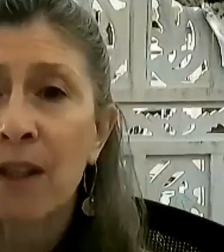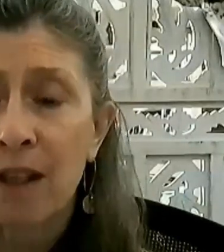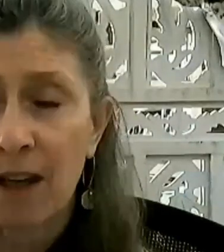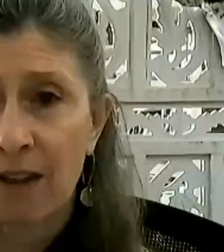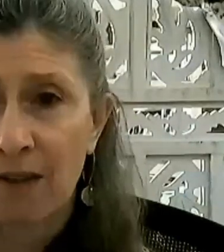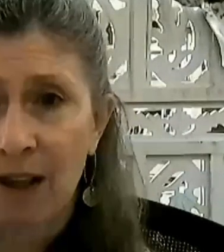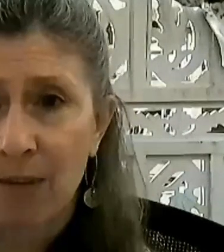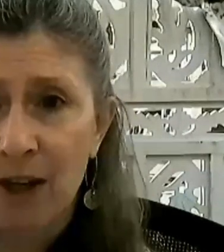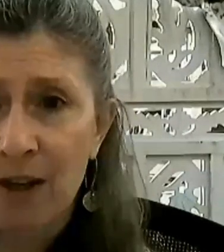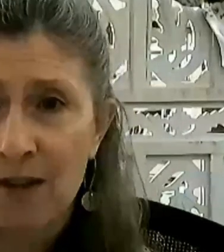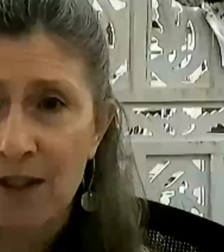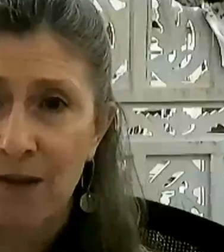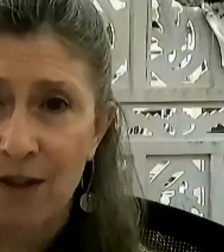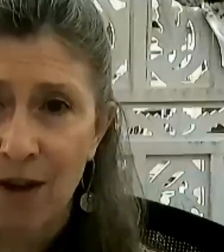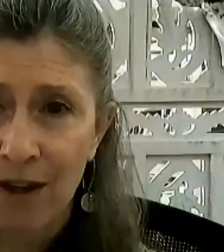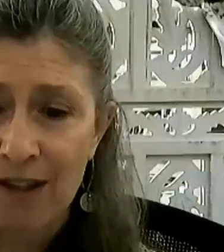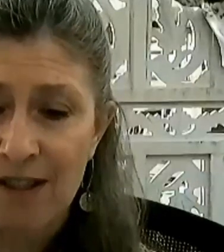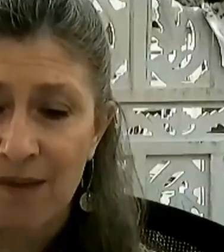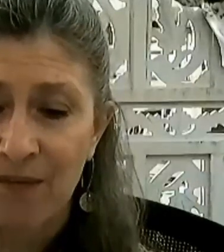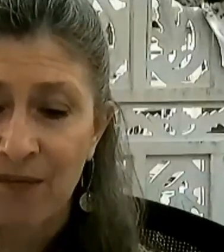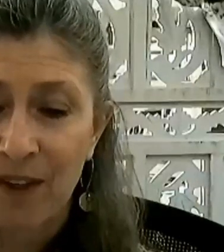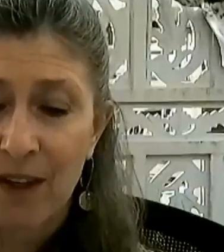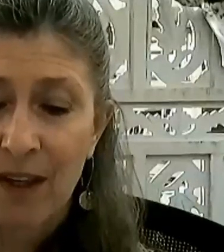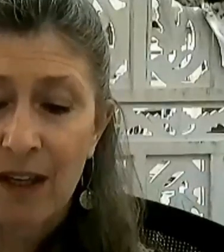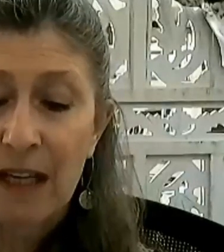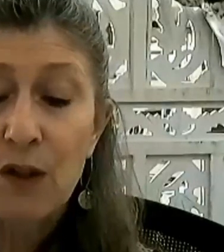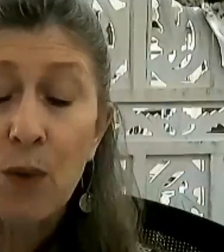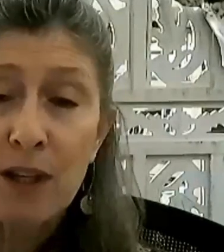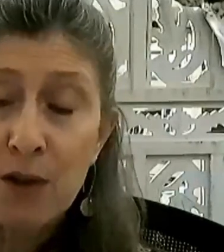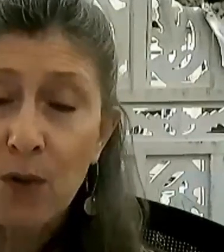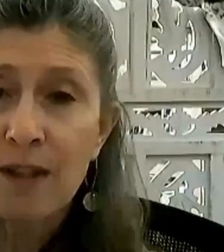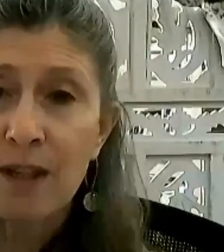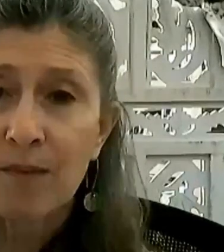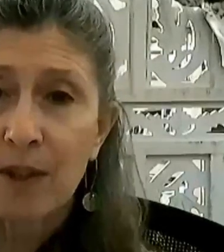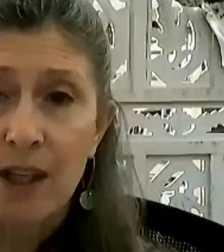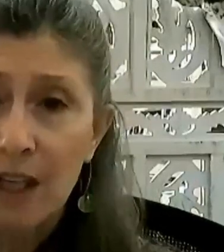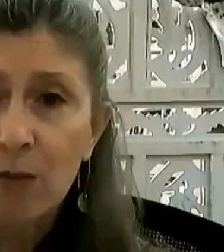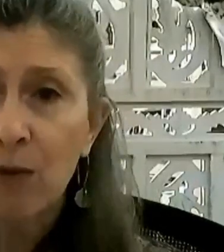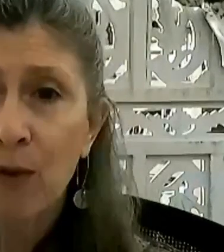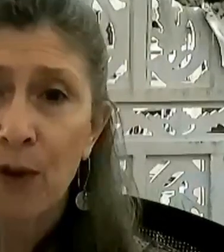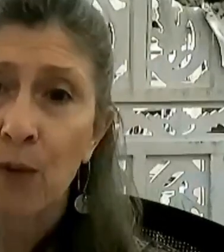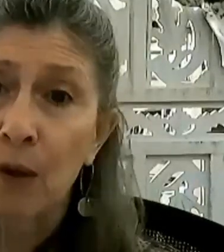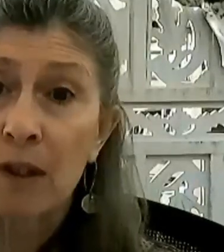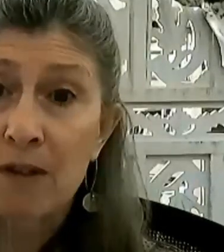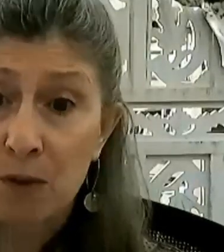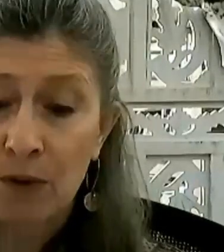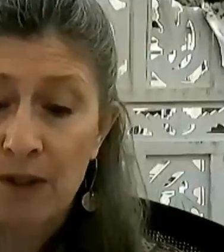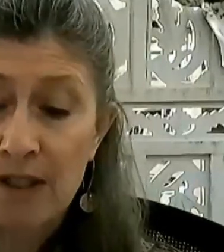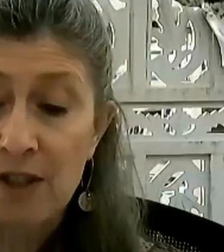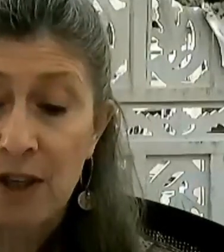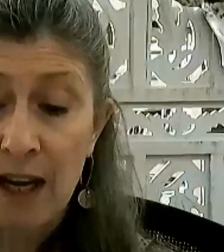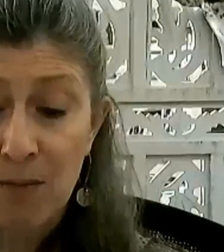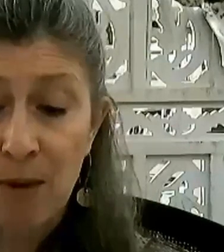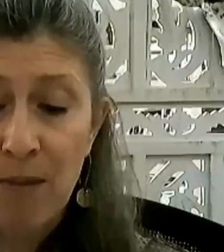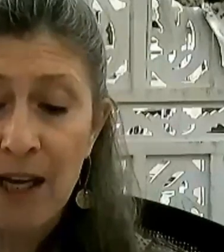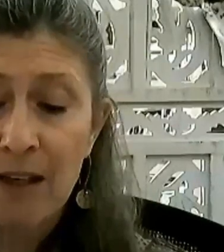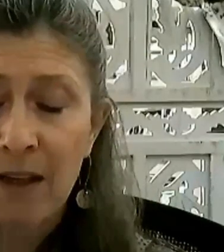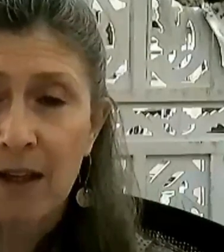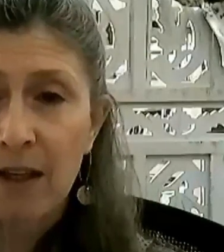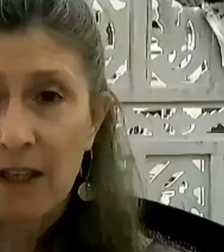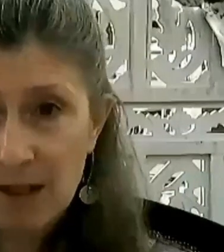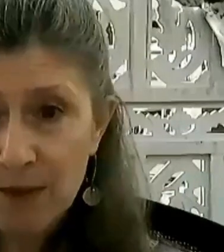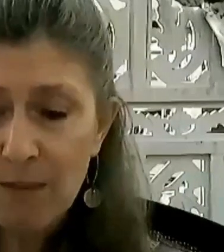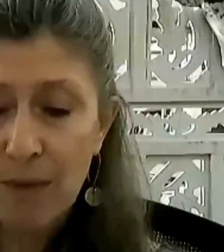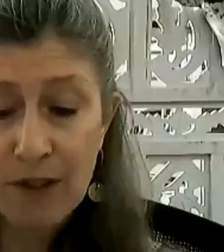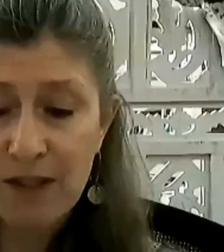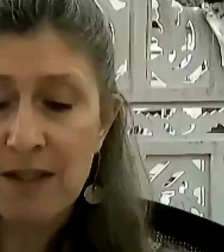on 9 million undeveloped acres of the Tongass. In 2020, even before the roadless rule decision has been